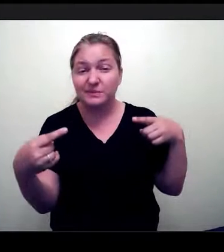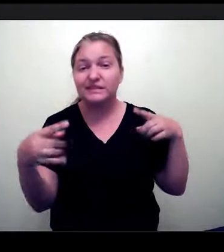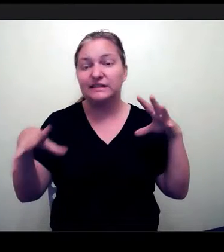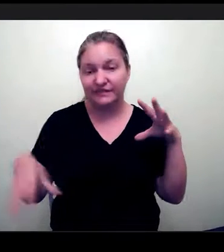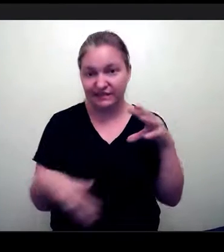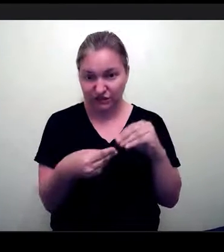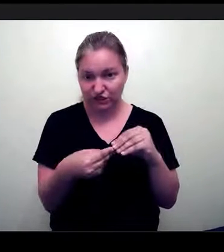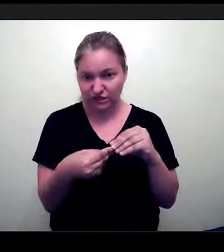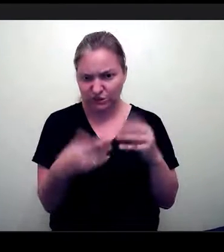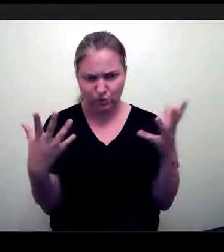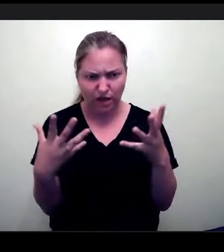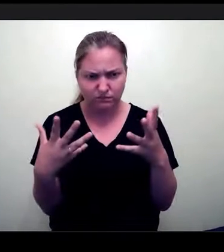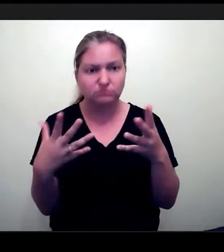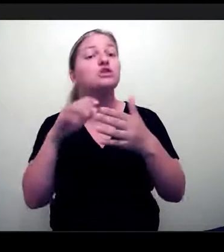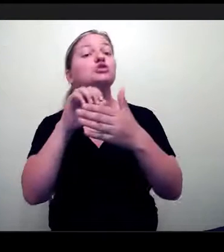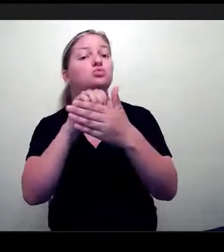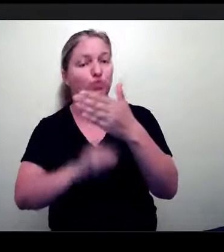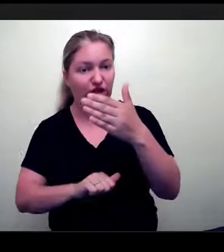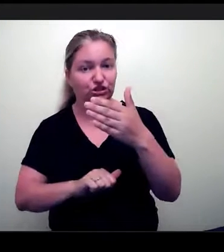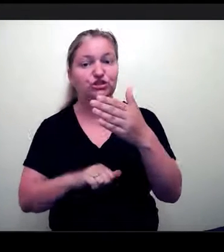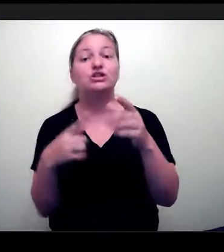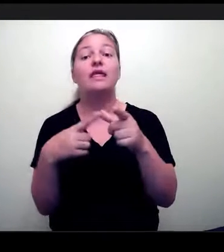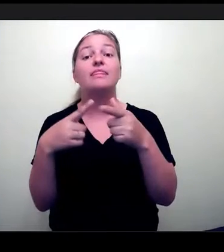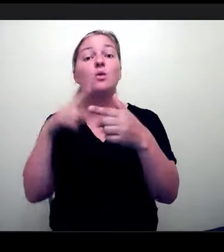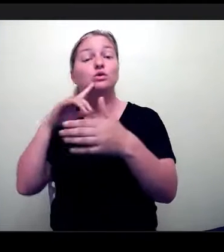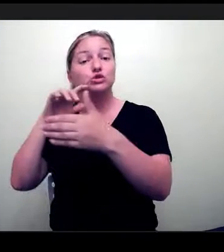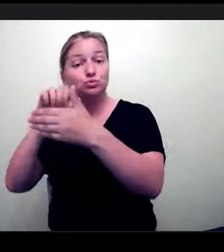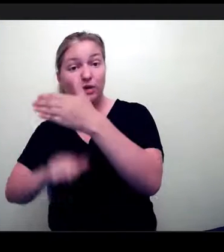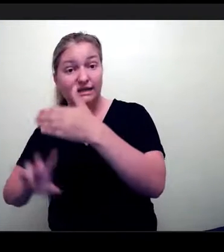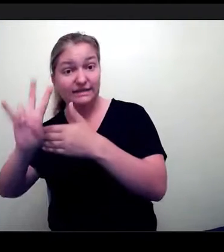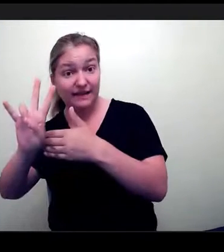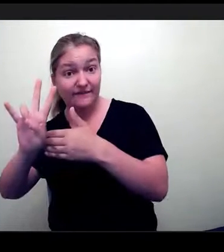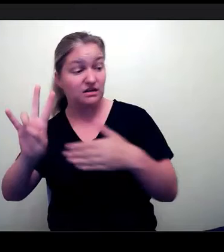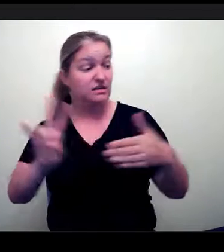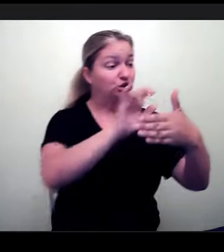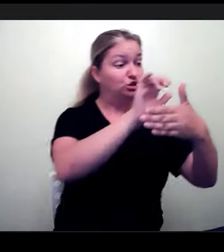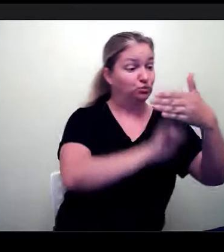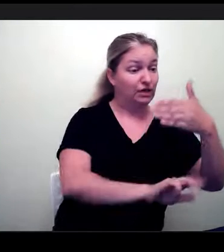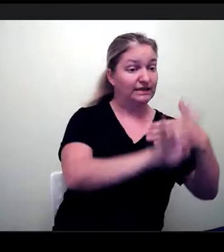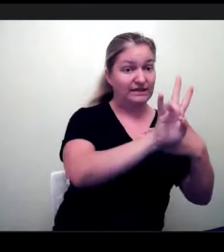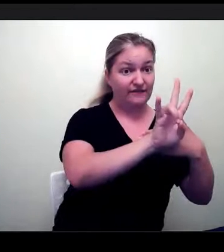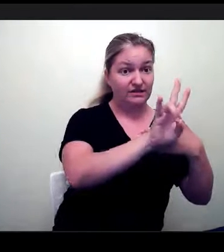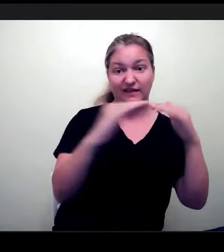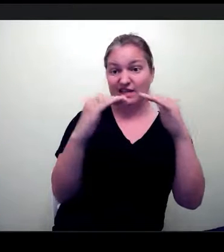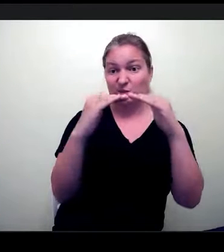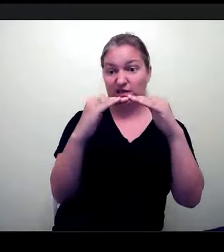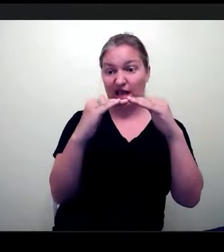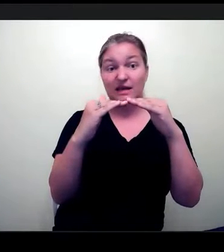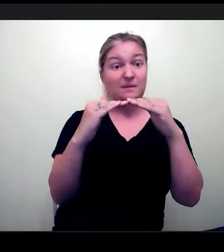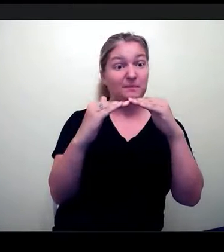which is subtraction, and we're going to subtract 7 from both sides of the equal sign.